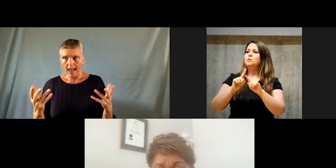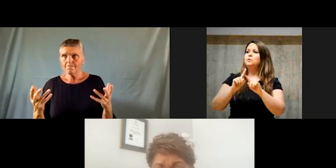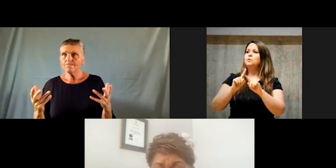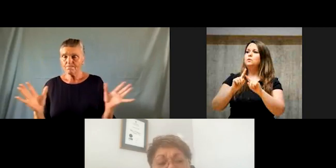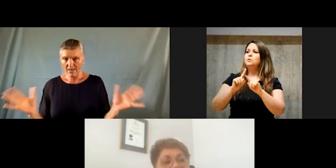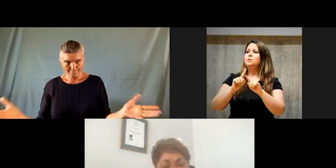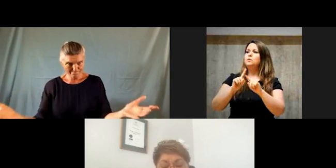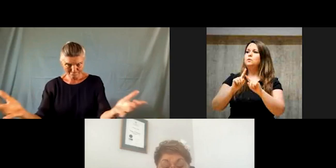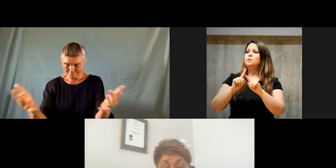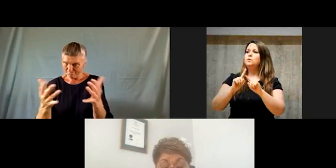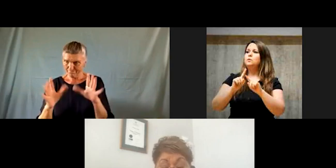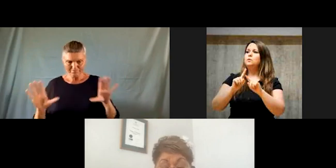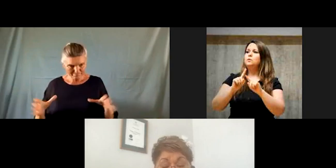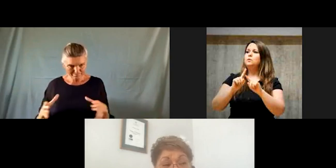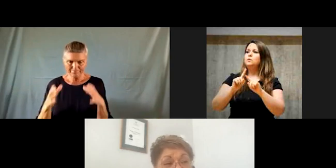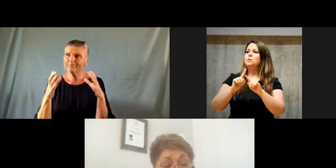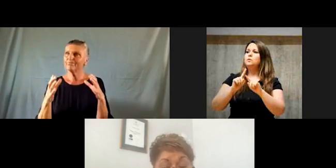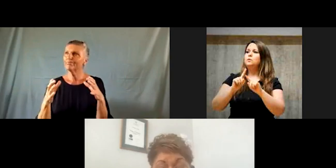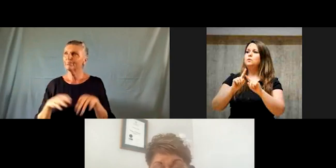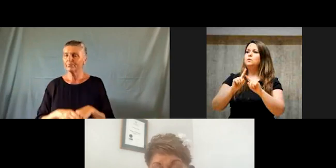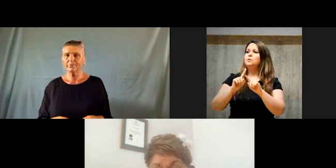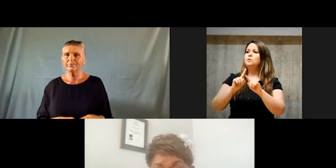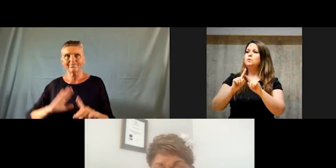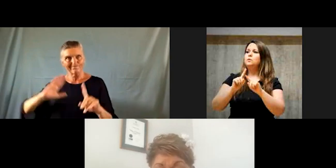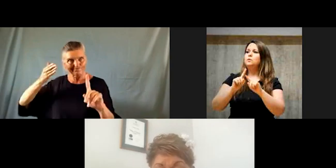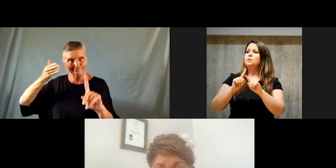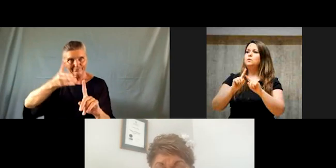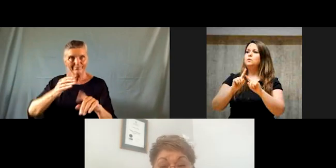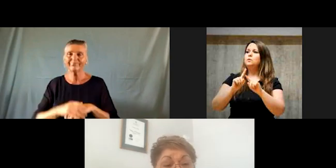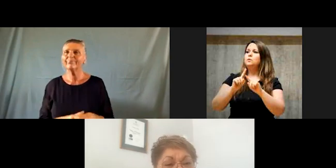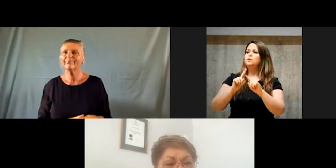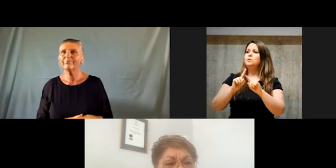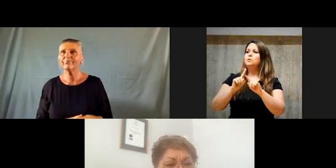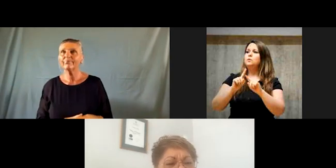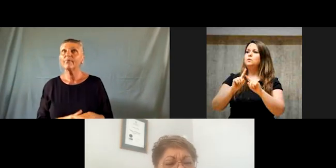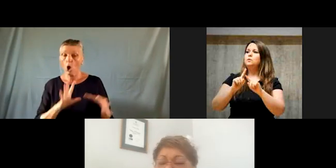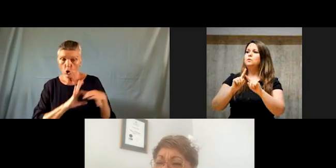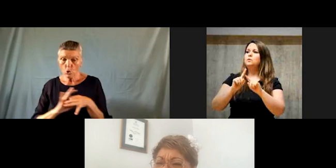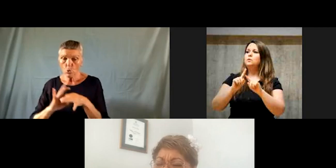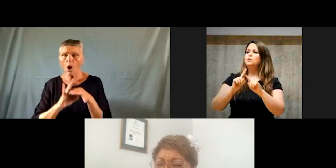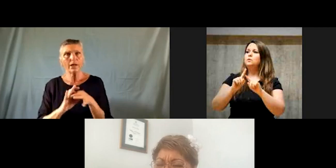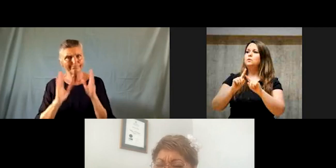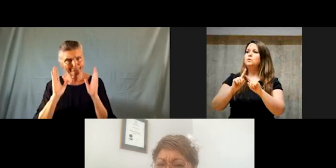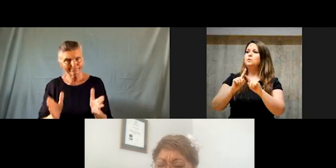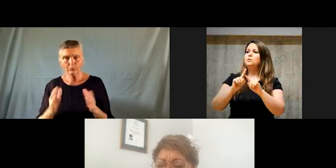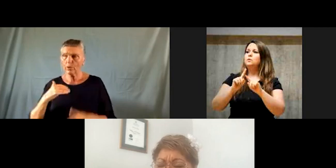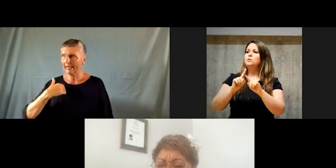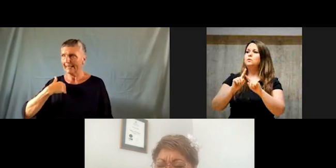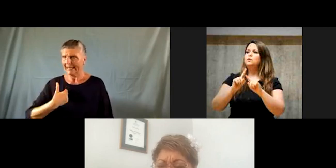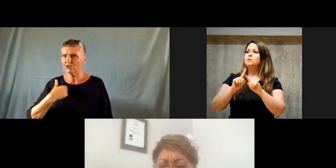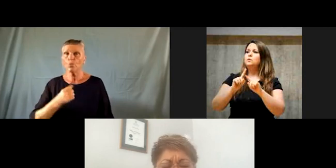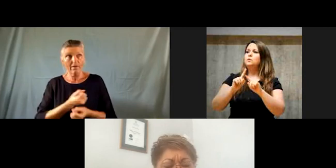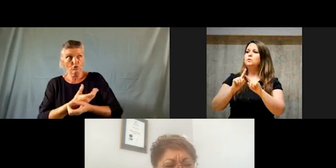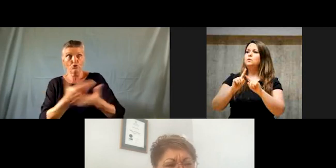to along with us on the journey. We need to unite, and we have